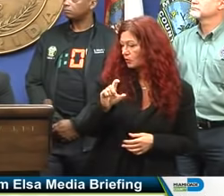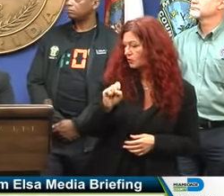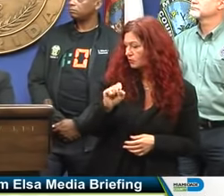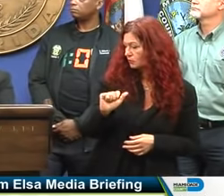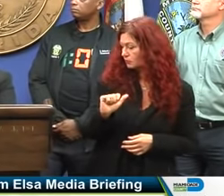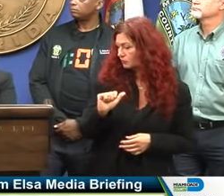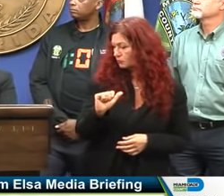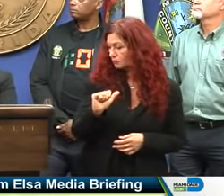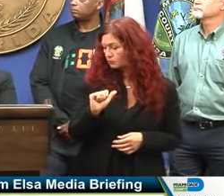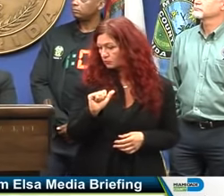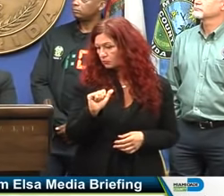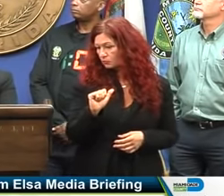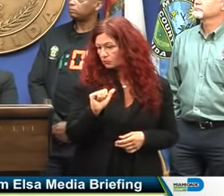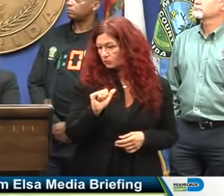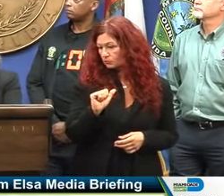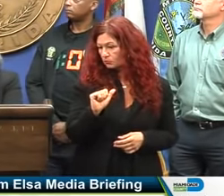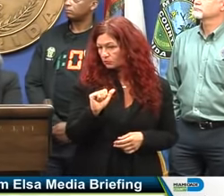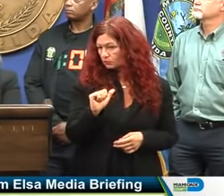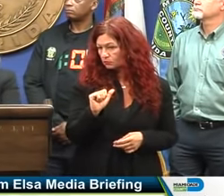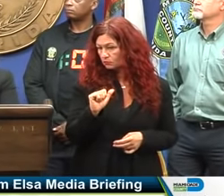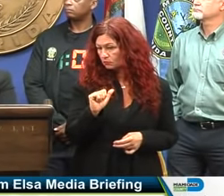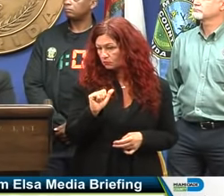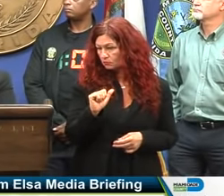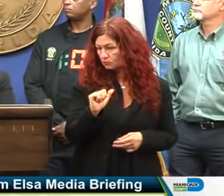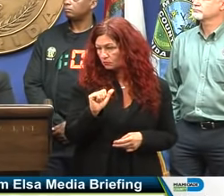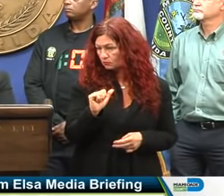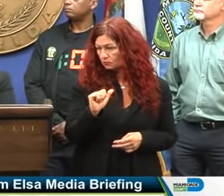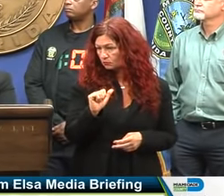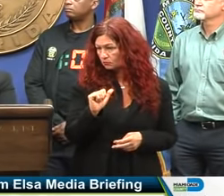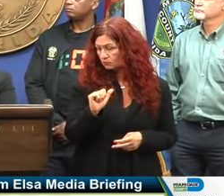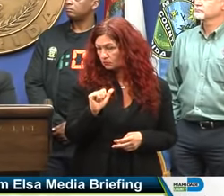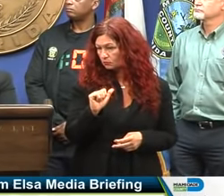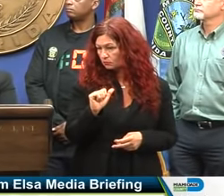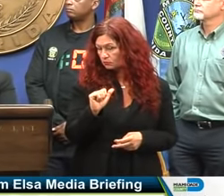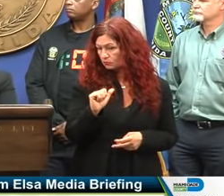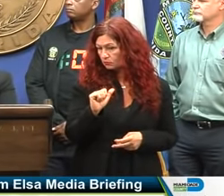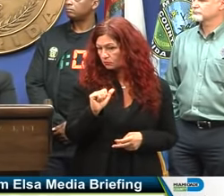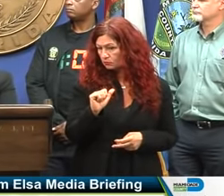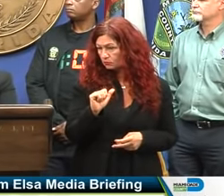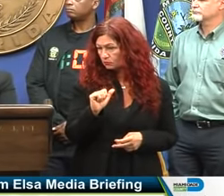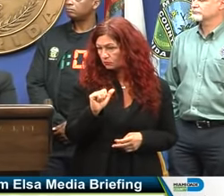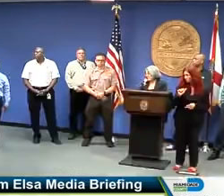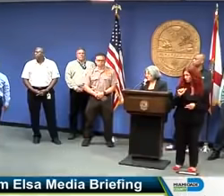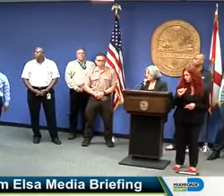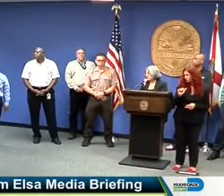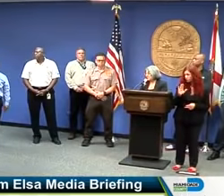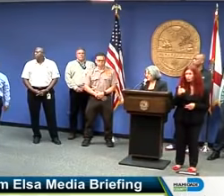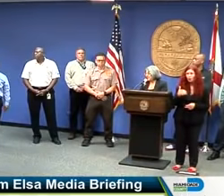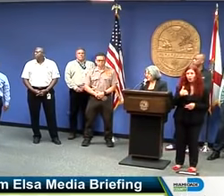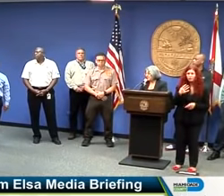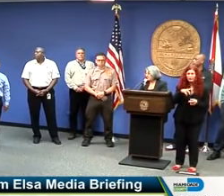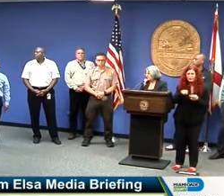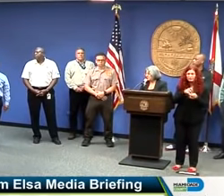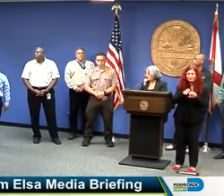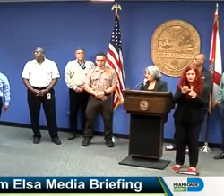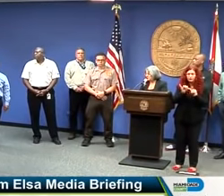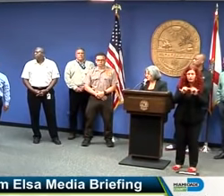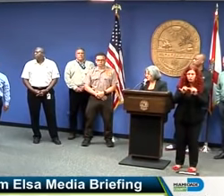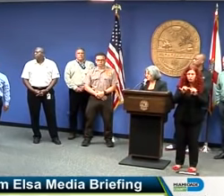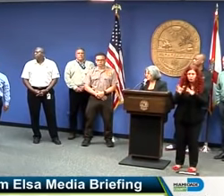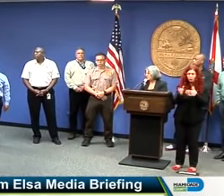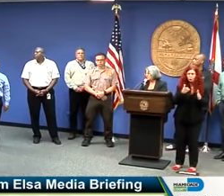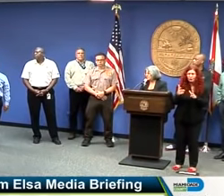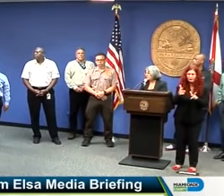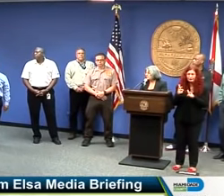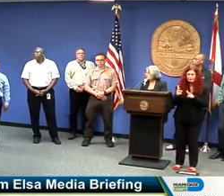just want to know, is there a threshold where you, once it's, the elements start happening, where do you look